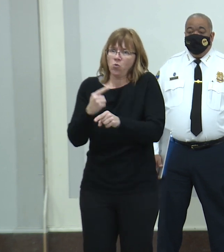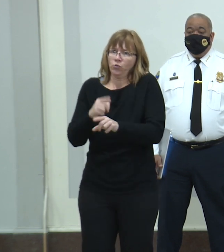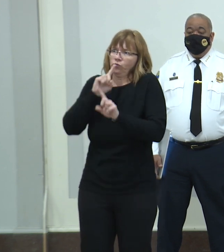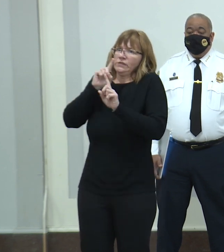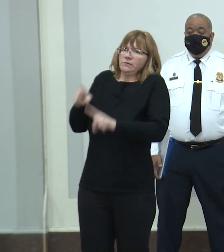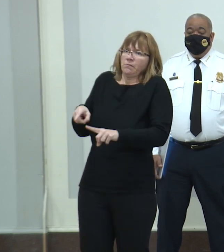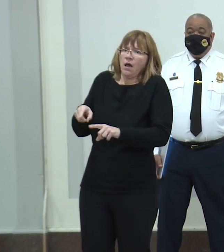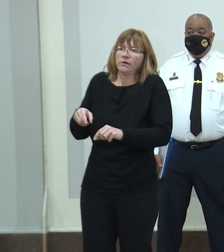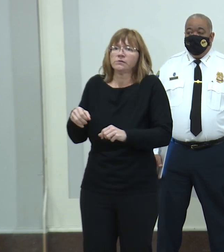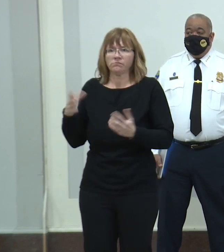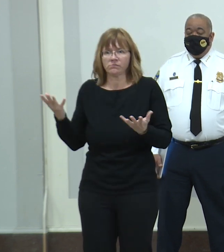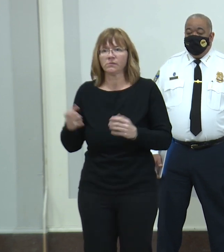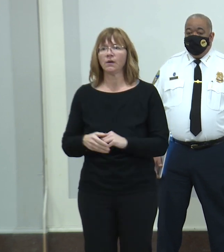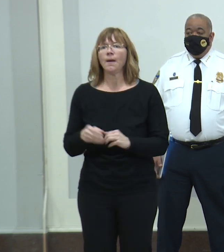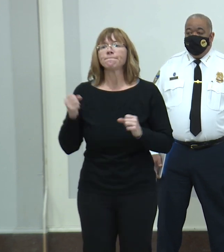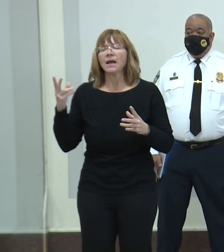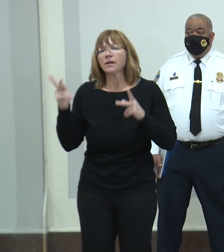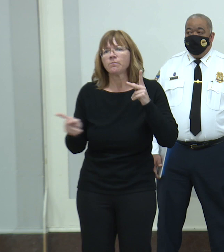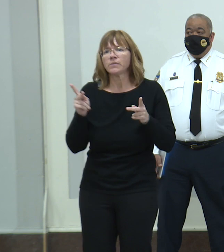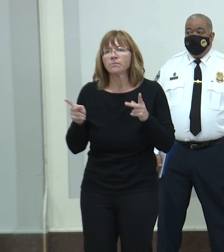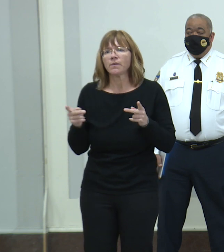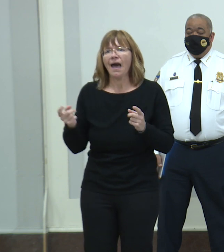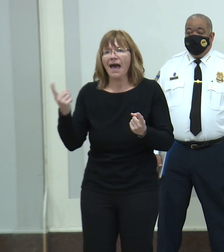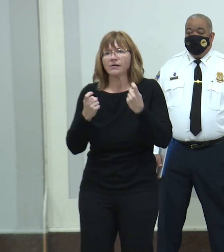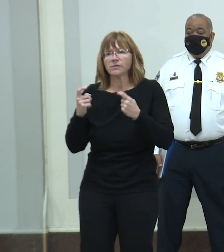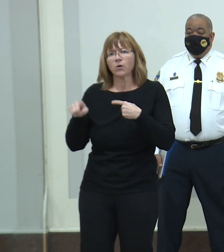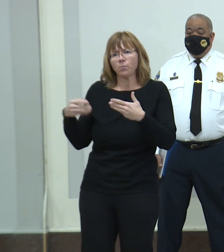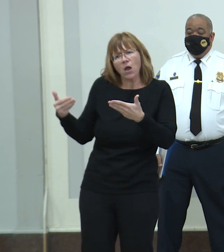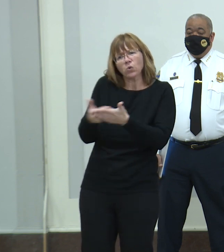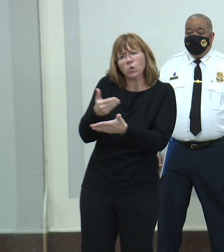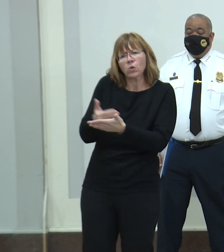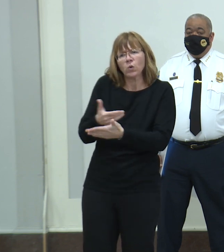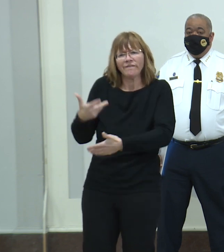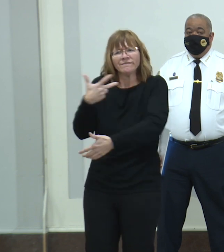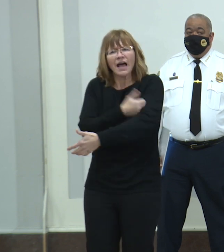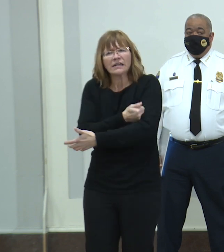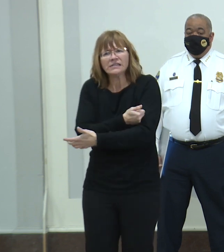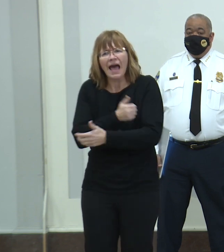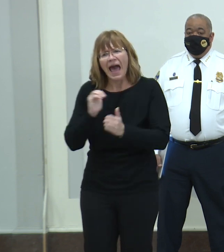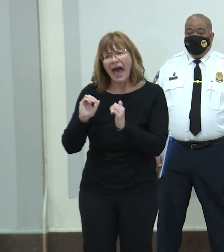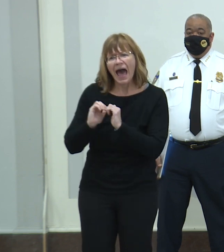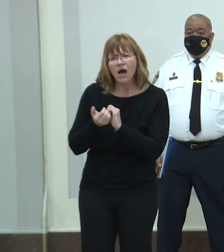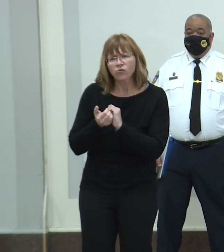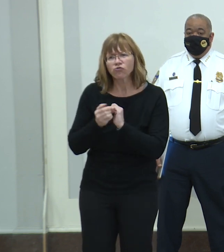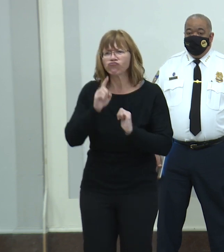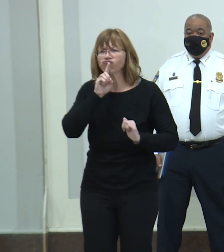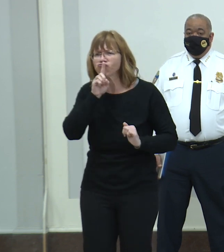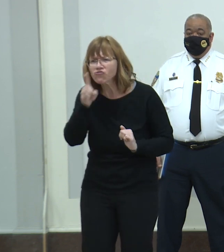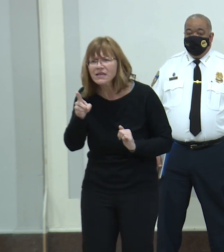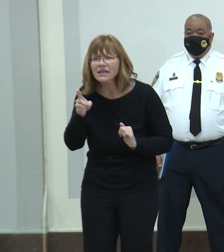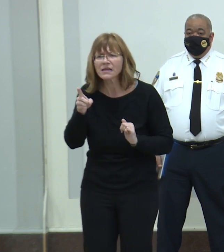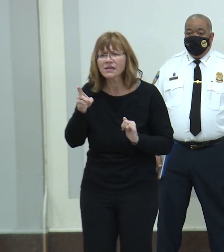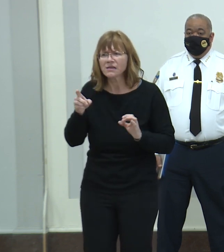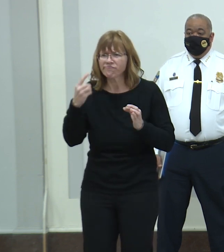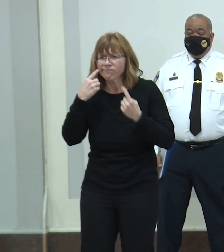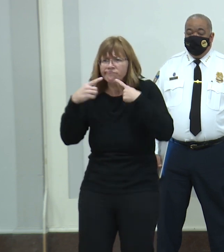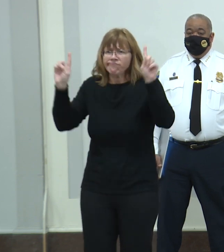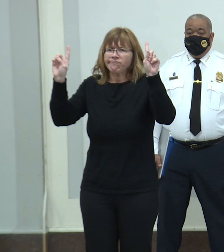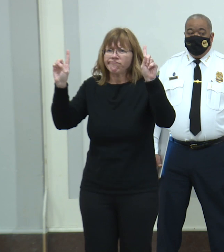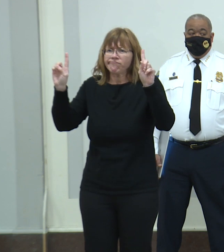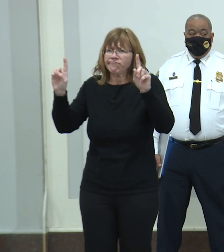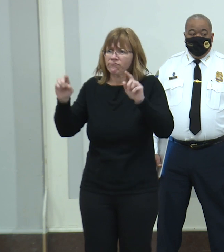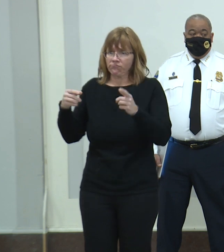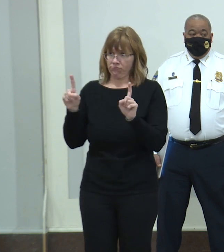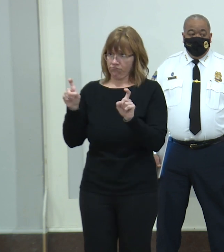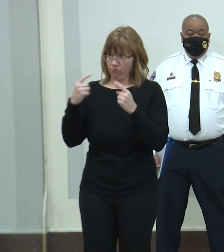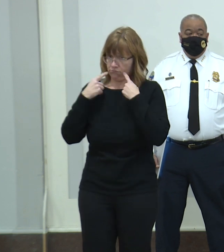vaccines, with questions coming up around the efficacy, or loosely the effectiveness, of the vaccine. I'd like to be clear with all city